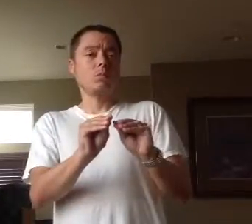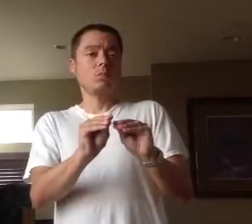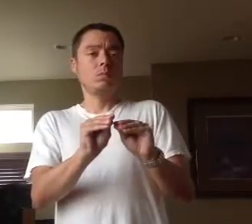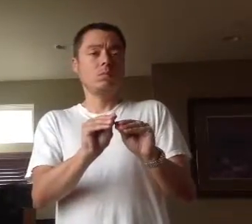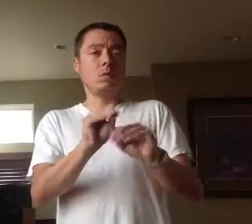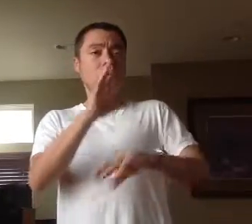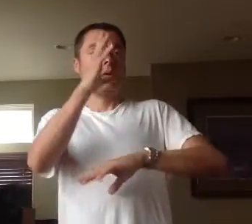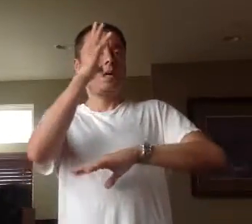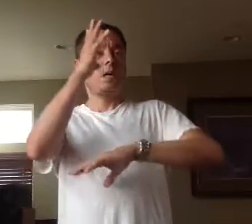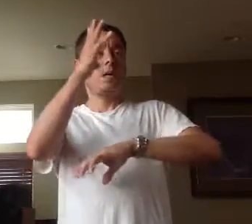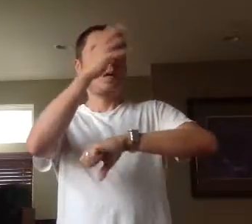Crash.